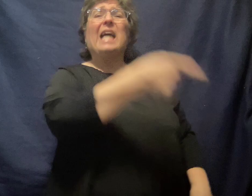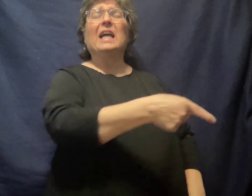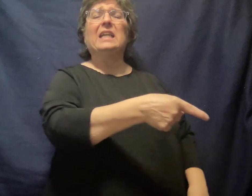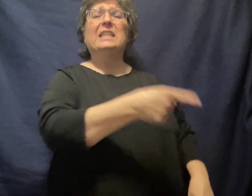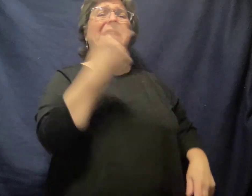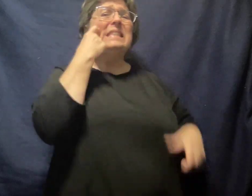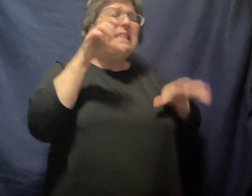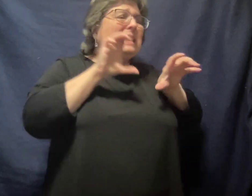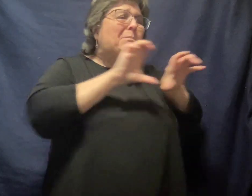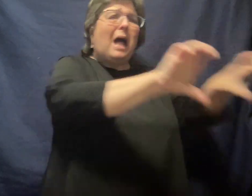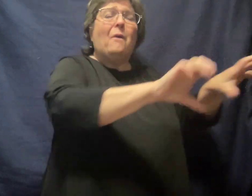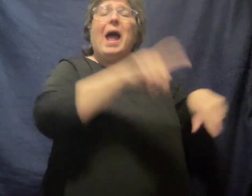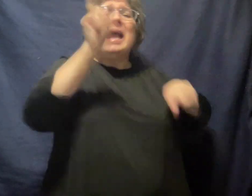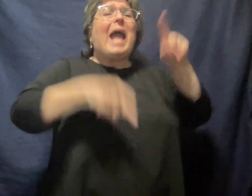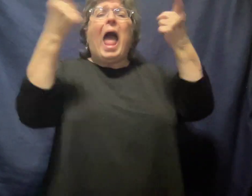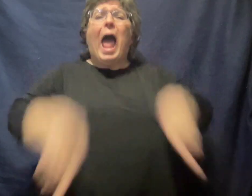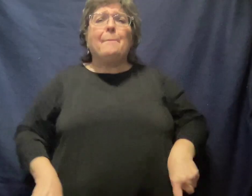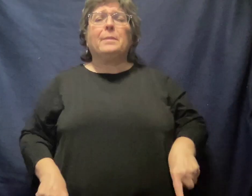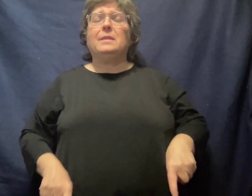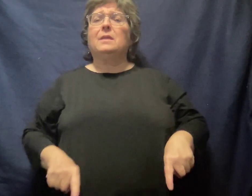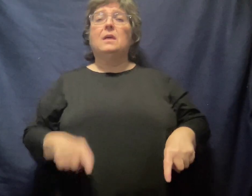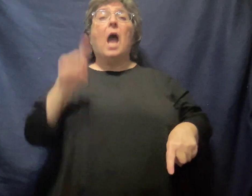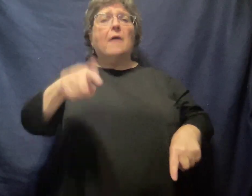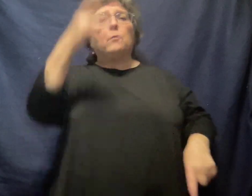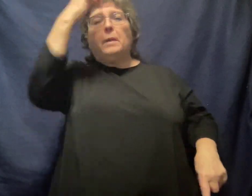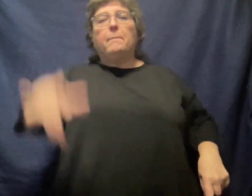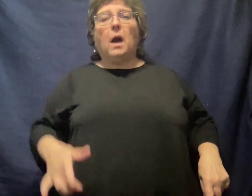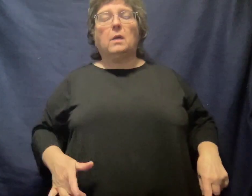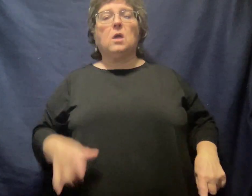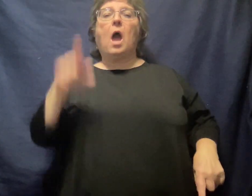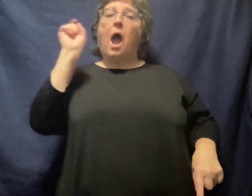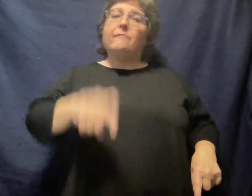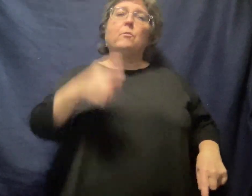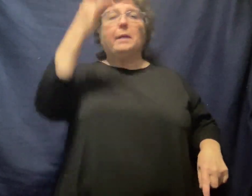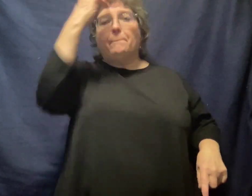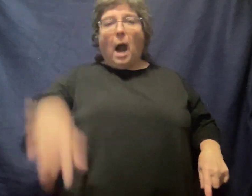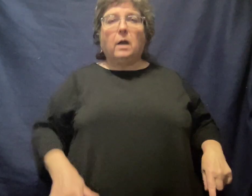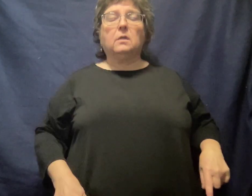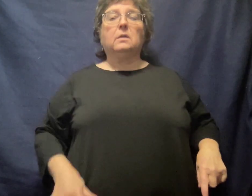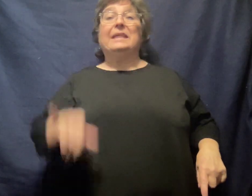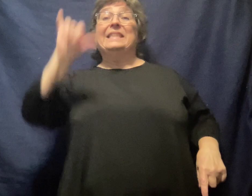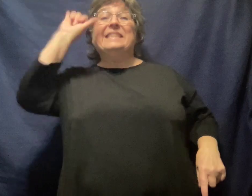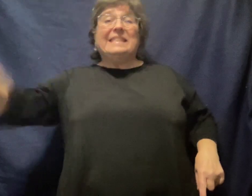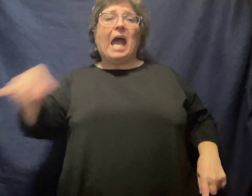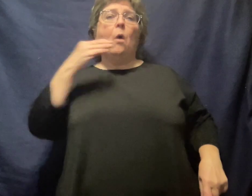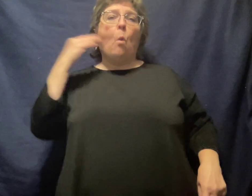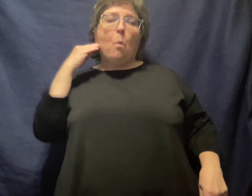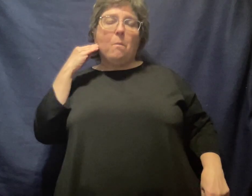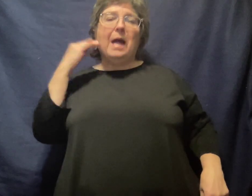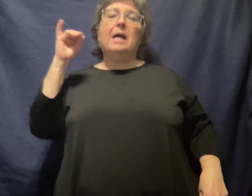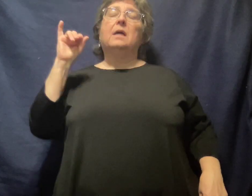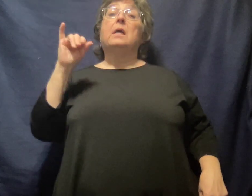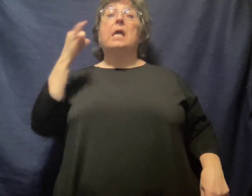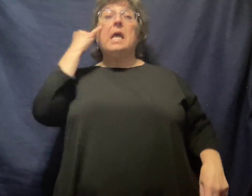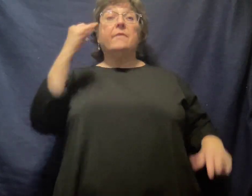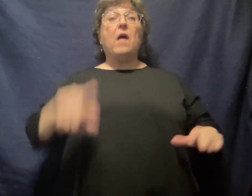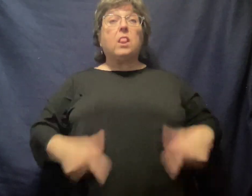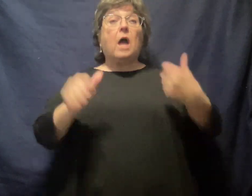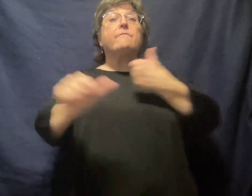This just can't happen, folks. We need you to be smart. We really need you to be smart and stay where you are. life-threatening situation,